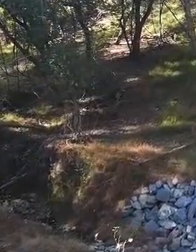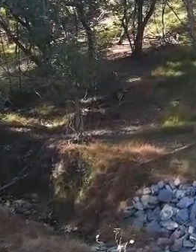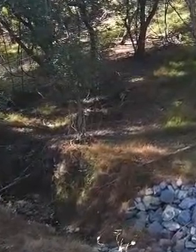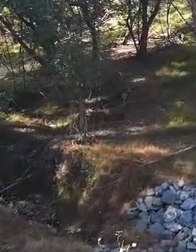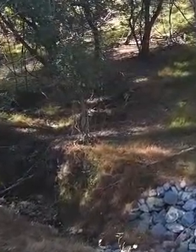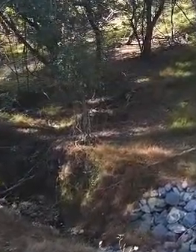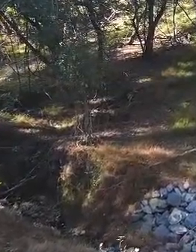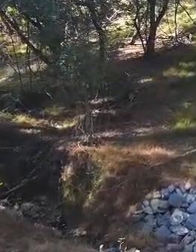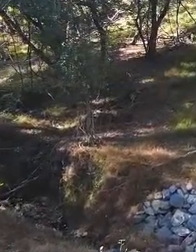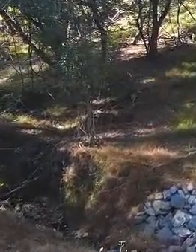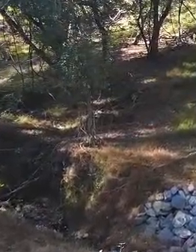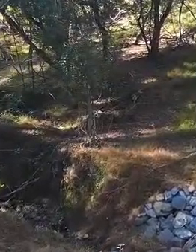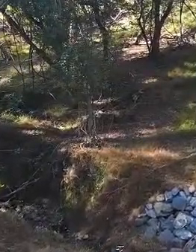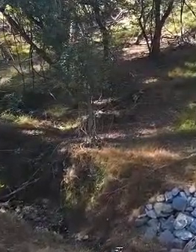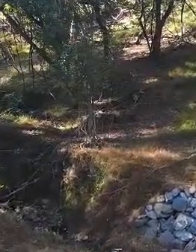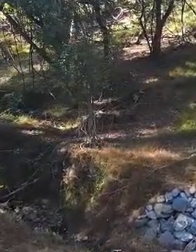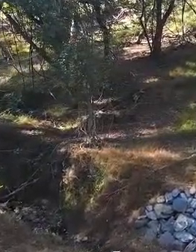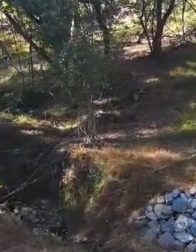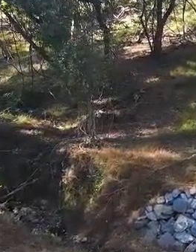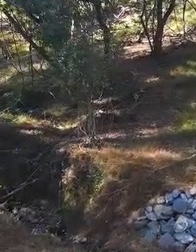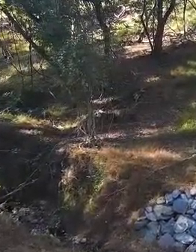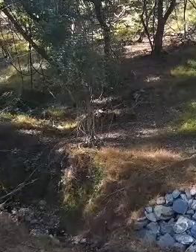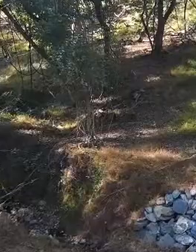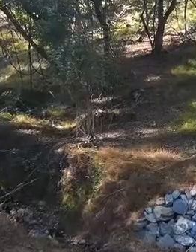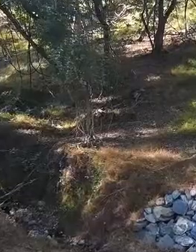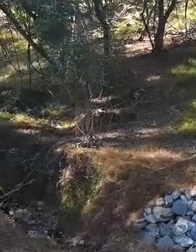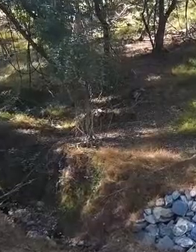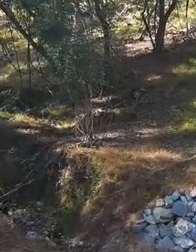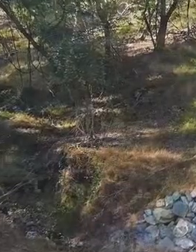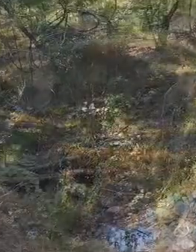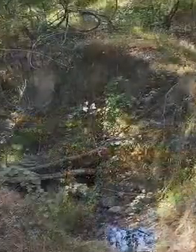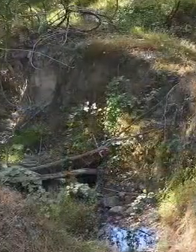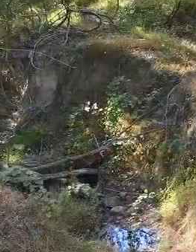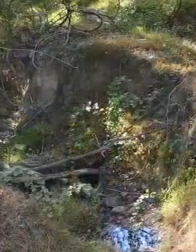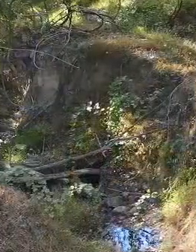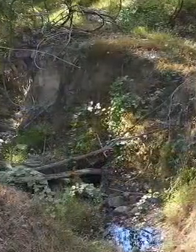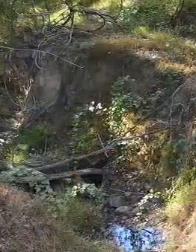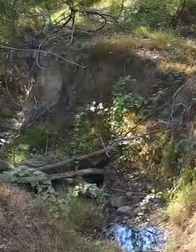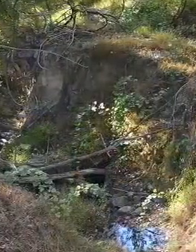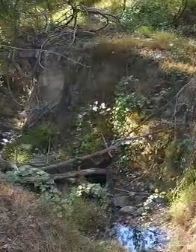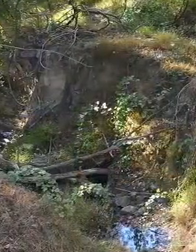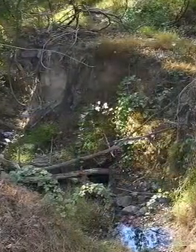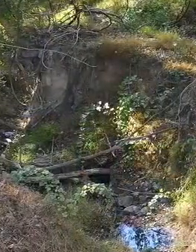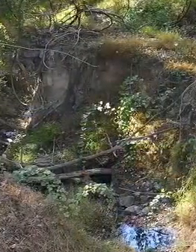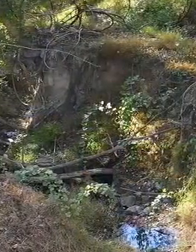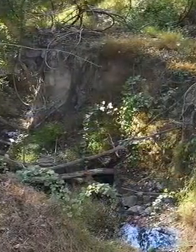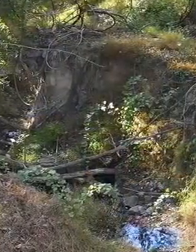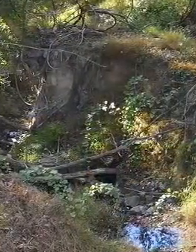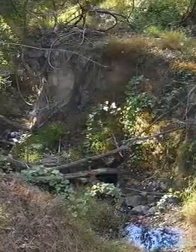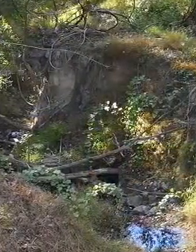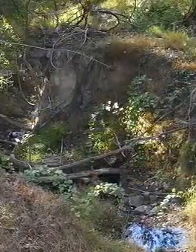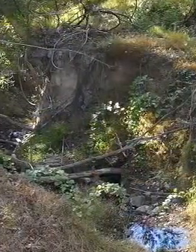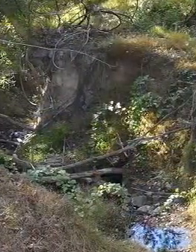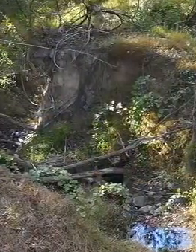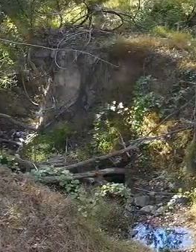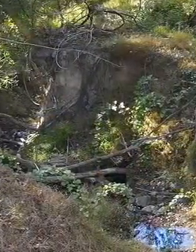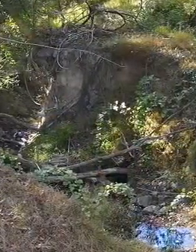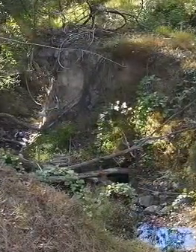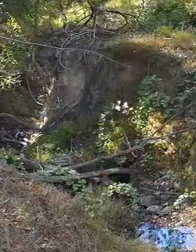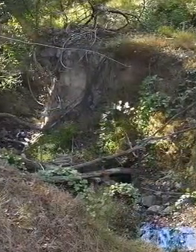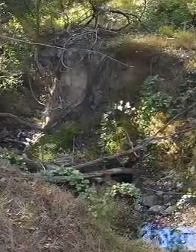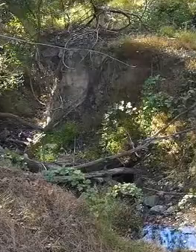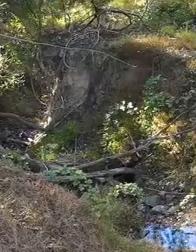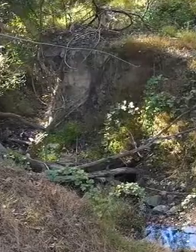approximately 1,100 linear feet of stream that is equivalent to treating approximately 22 acres